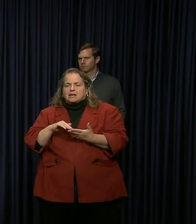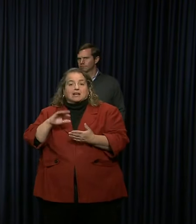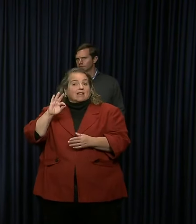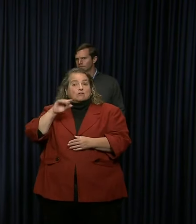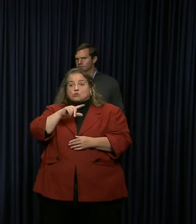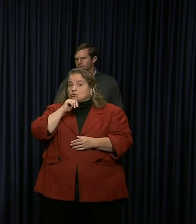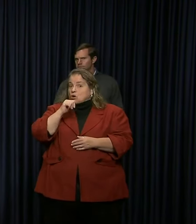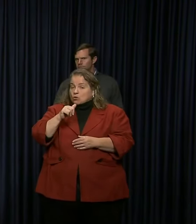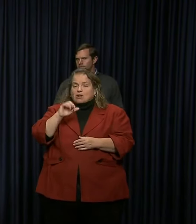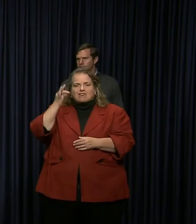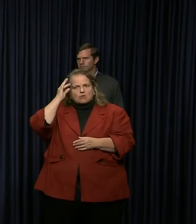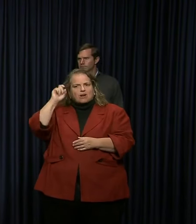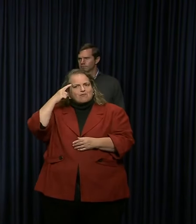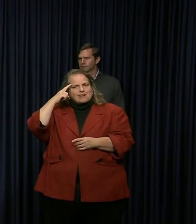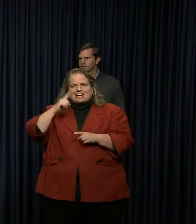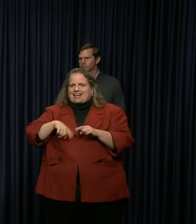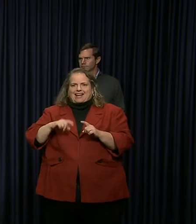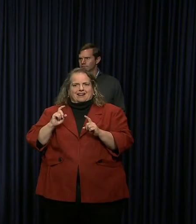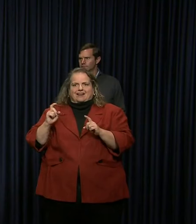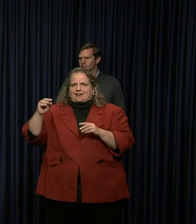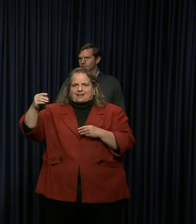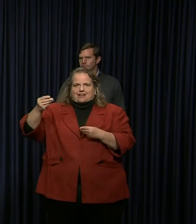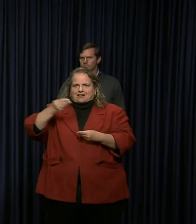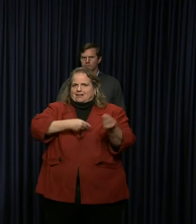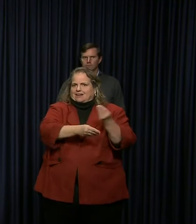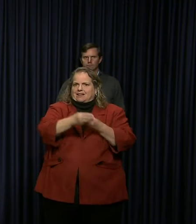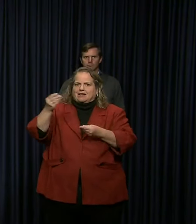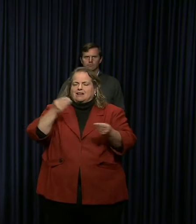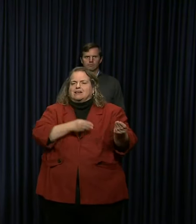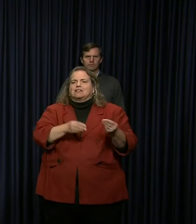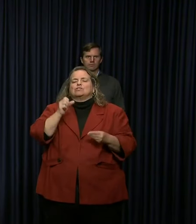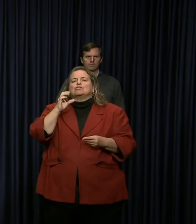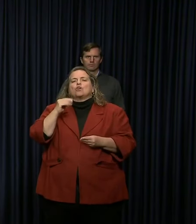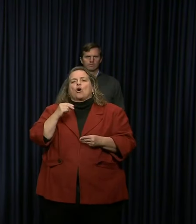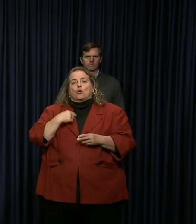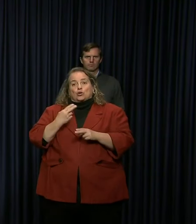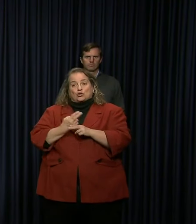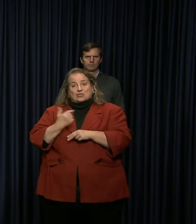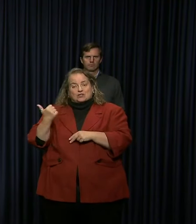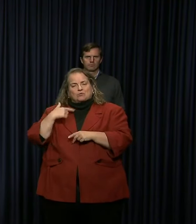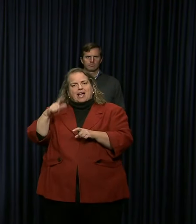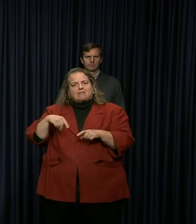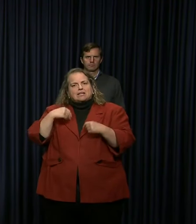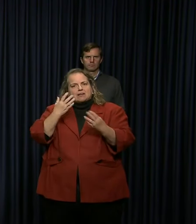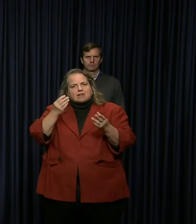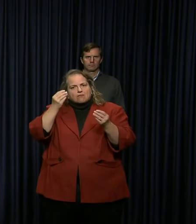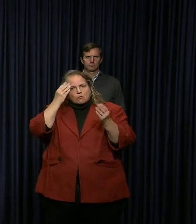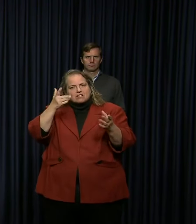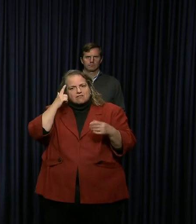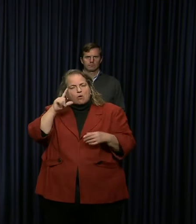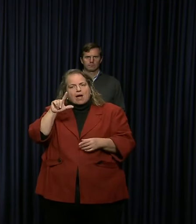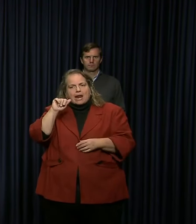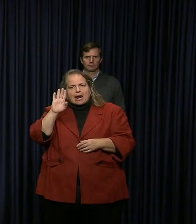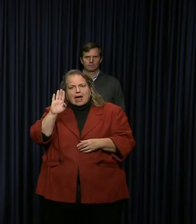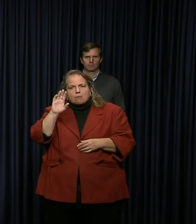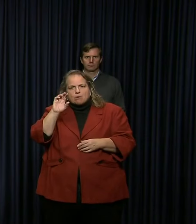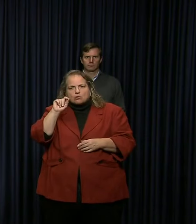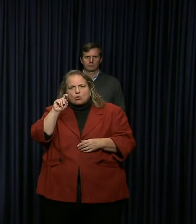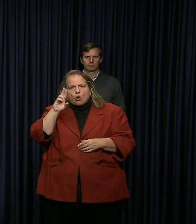hot spots are. So when using this, we have to report information for laboratory materials and for personal protective